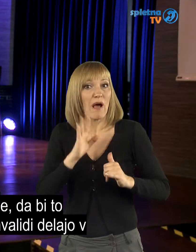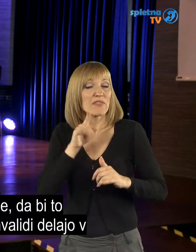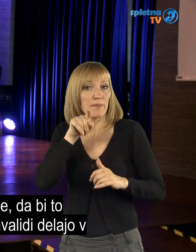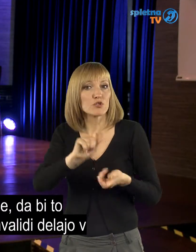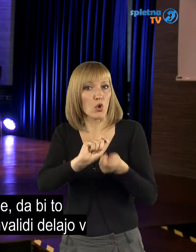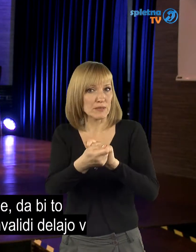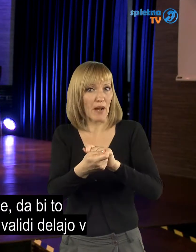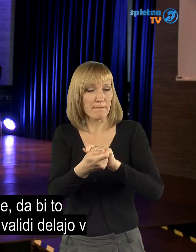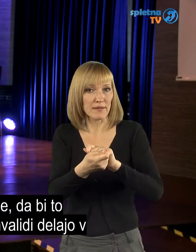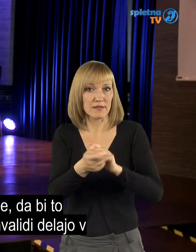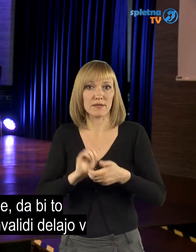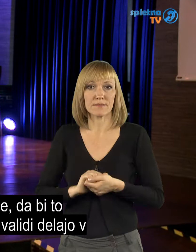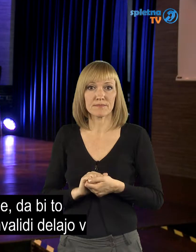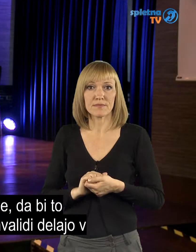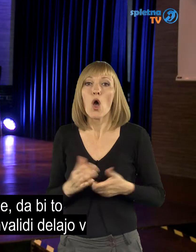that,